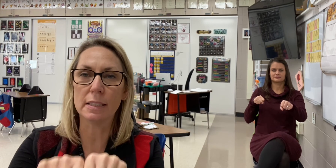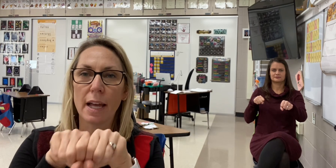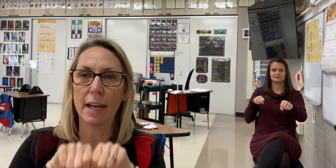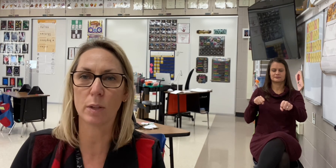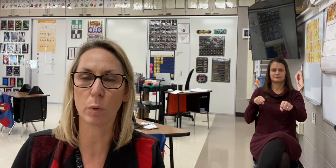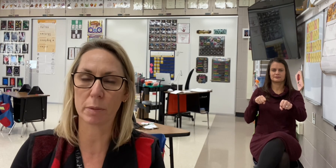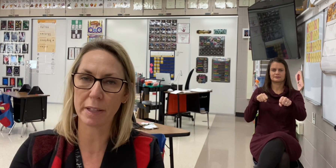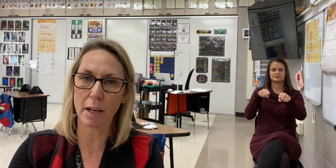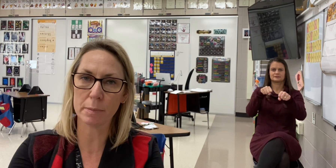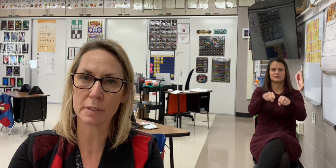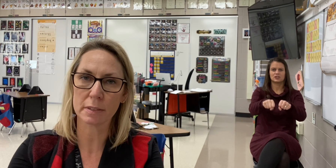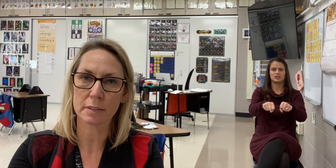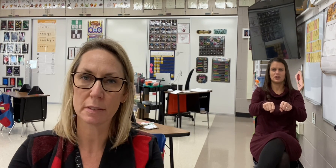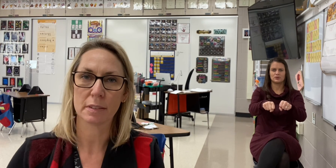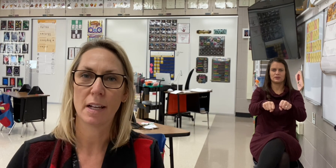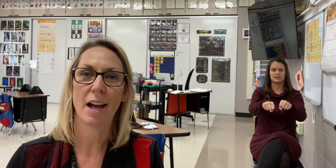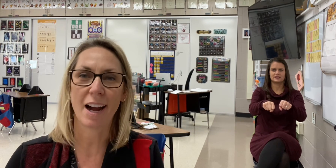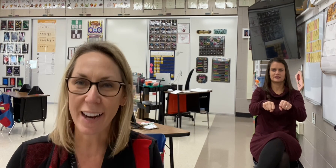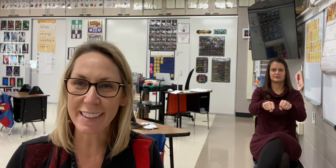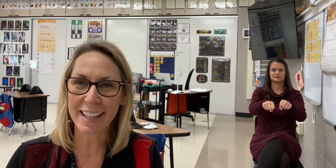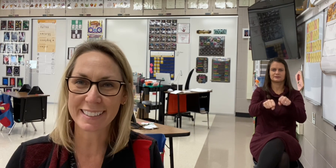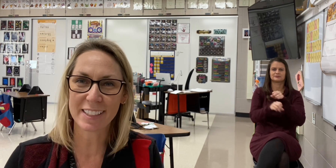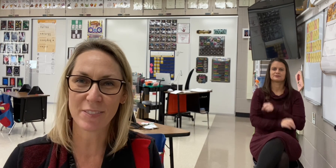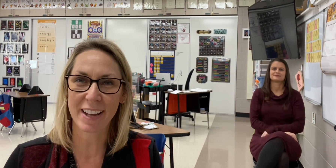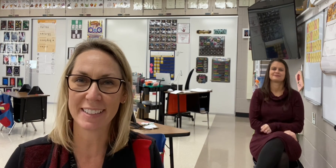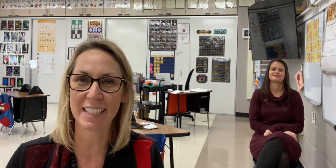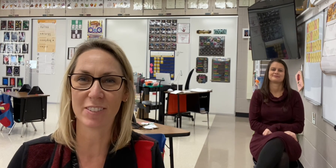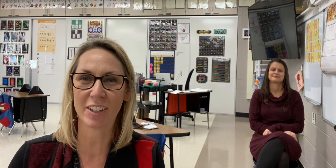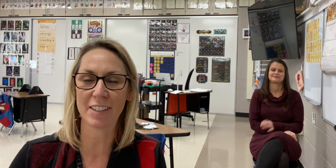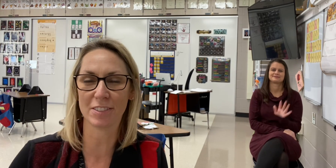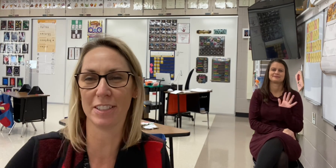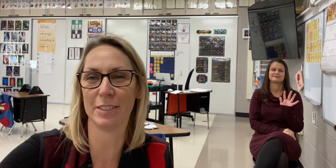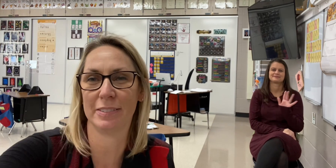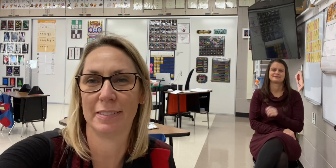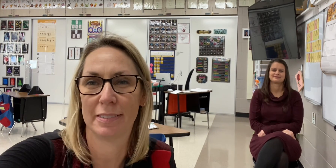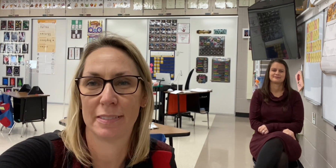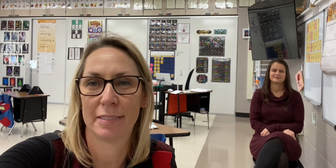a n and the word becomes? Known. All right, that's it, friends. Have a great afternoon.